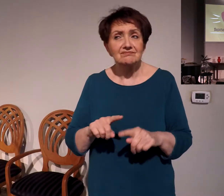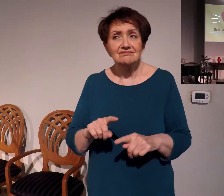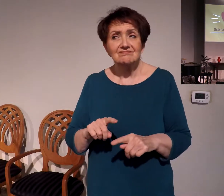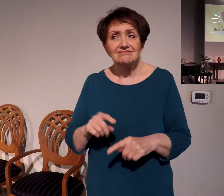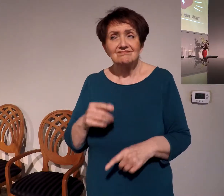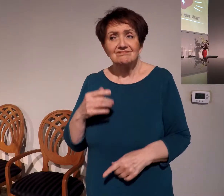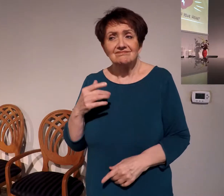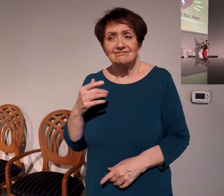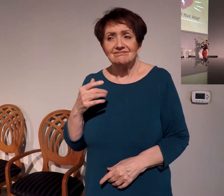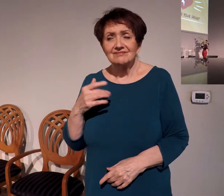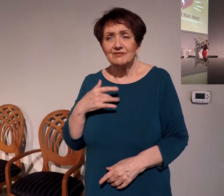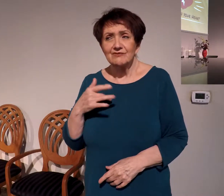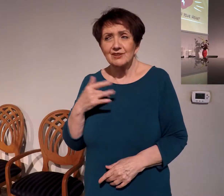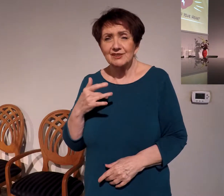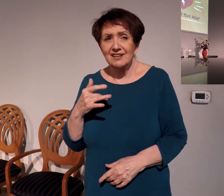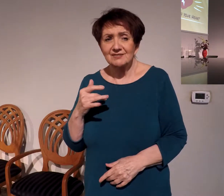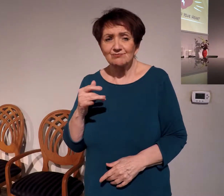the